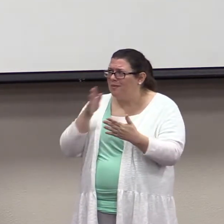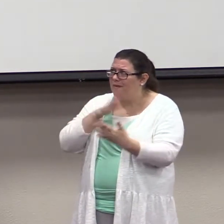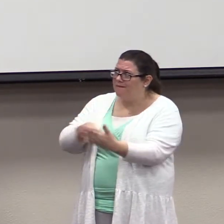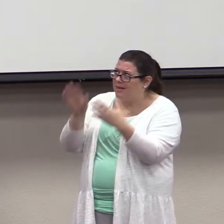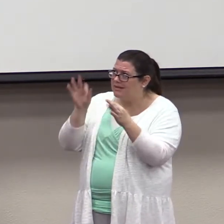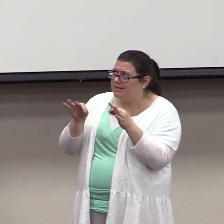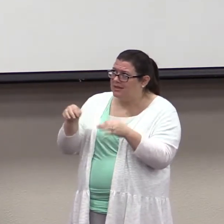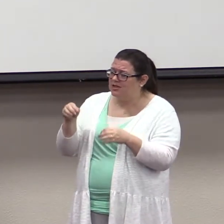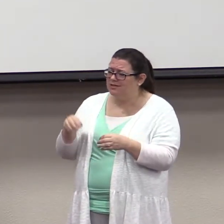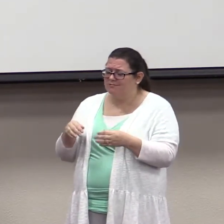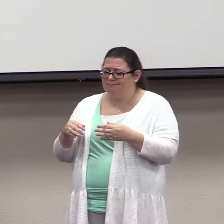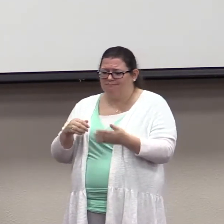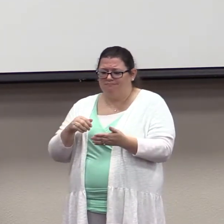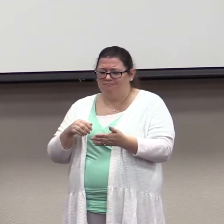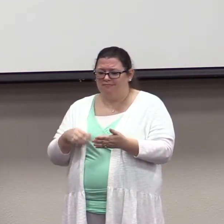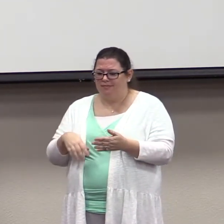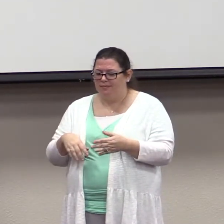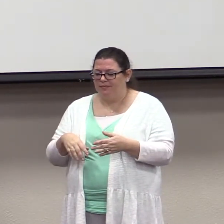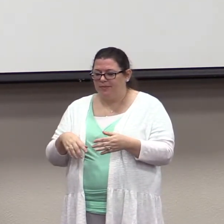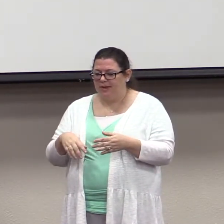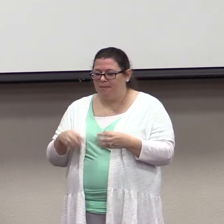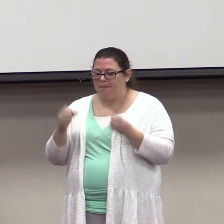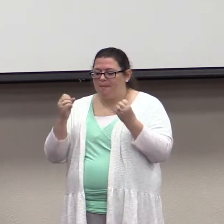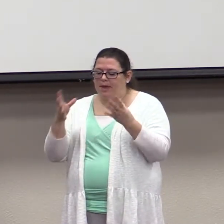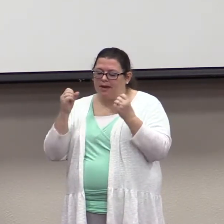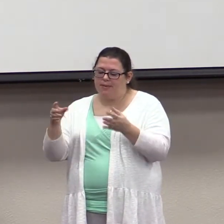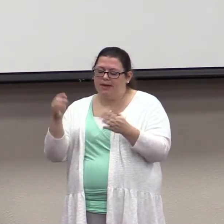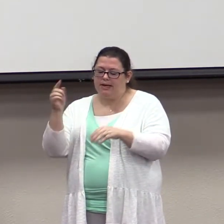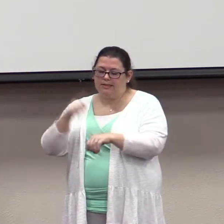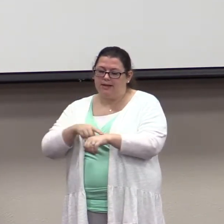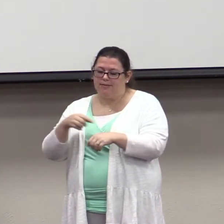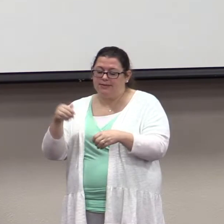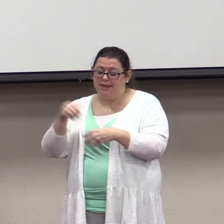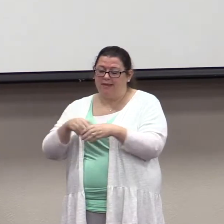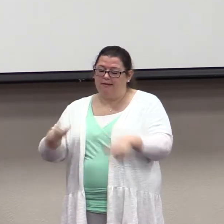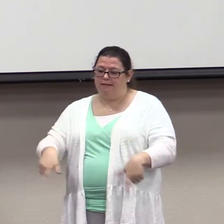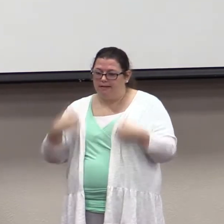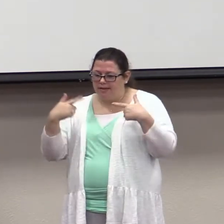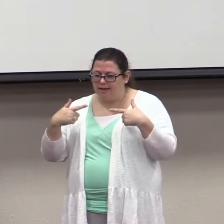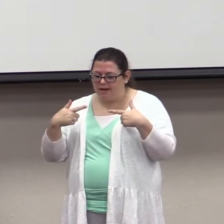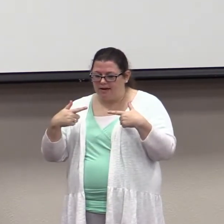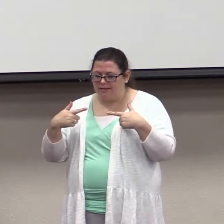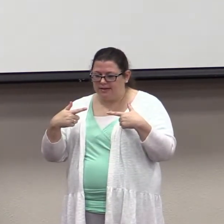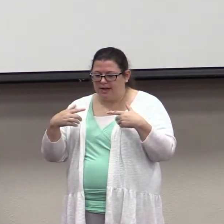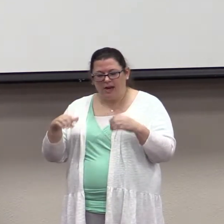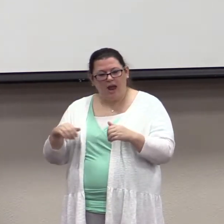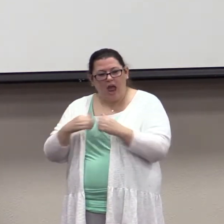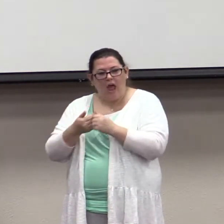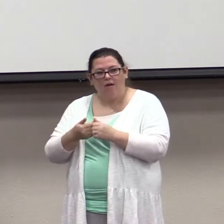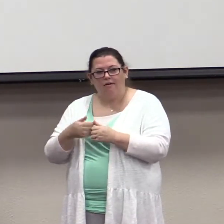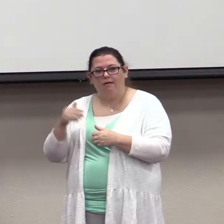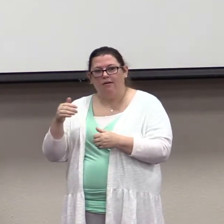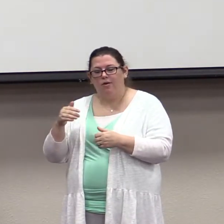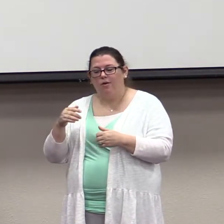and quality is based off of how they answer it. So how will you answer it?